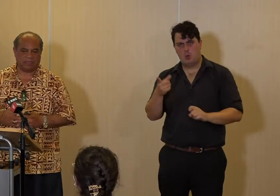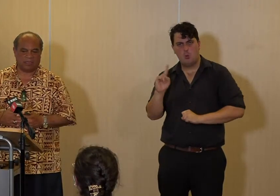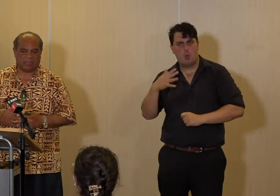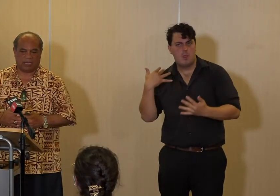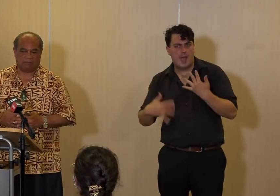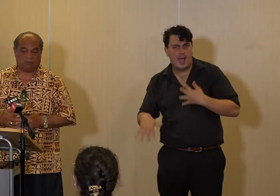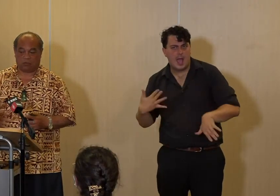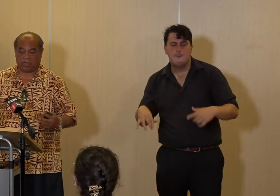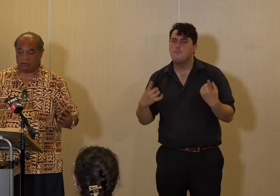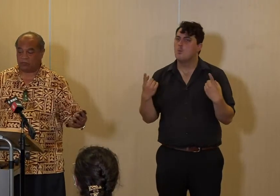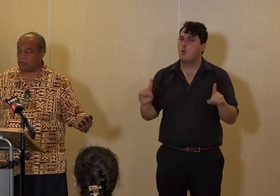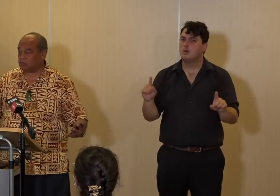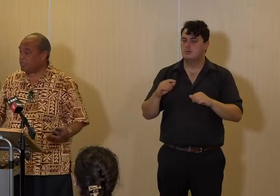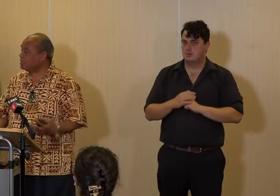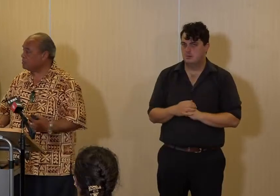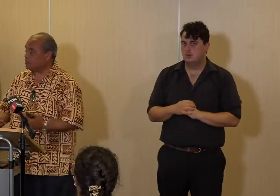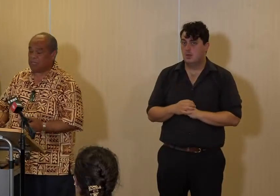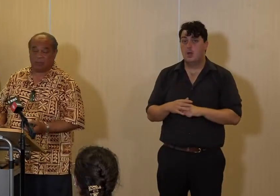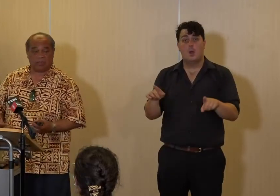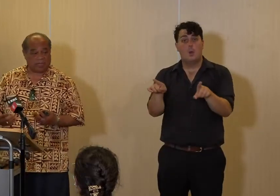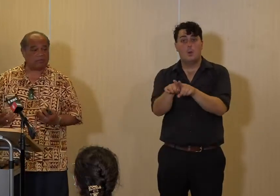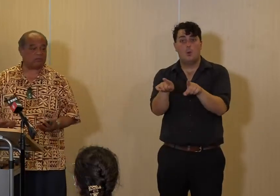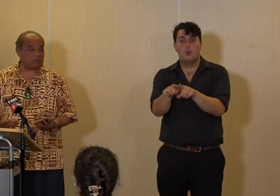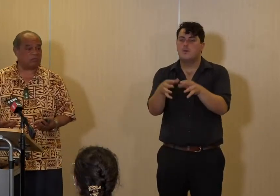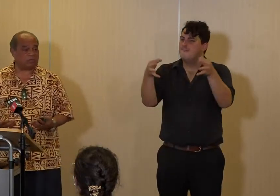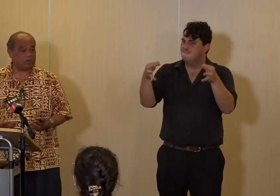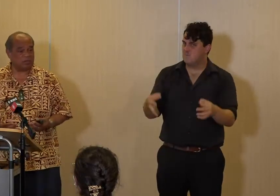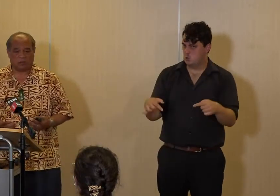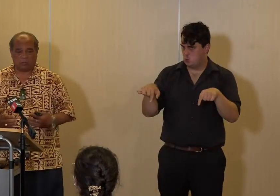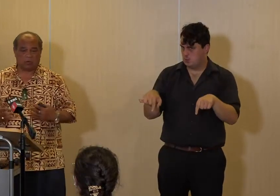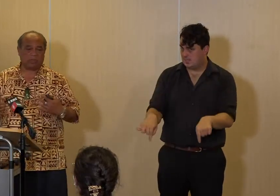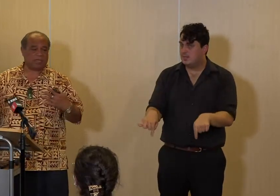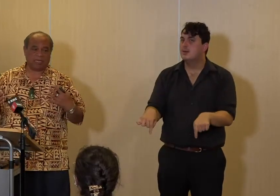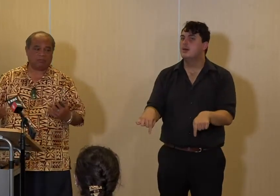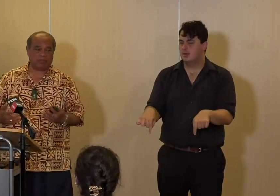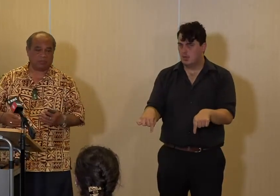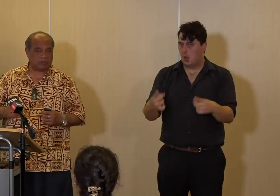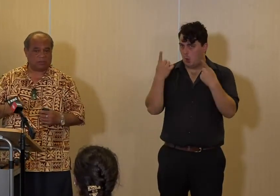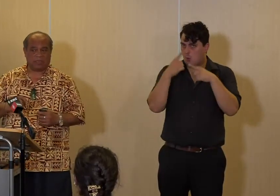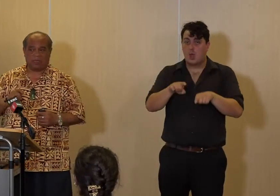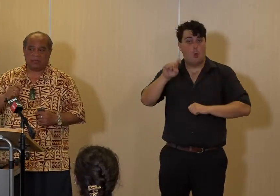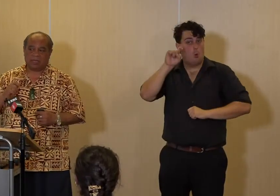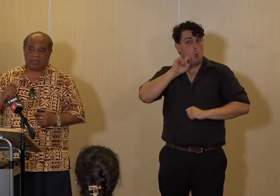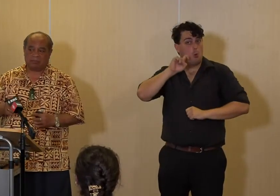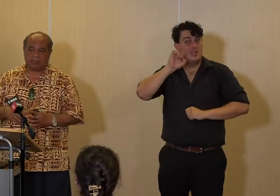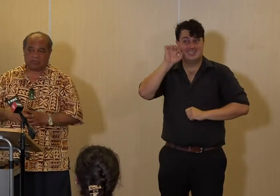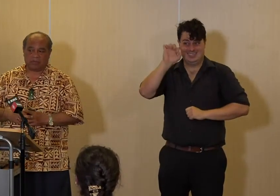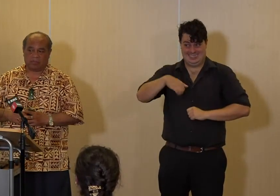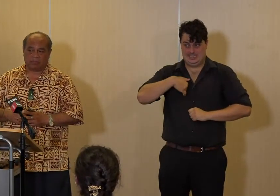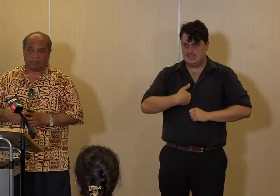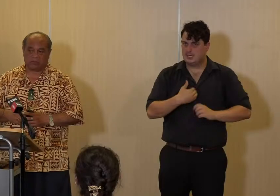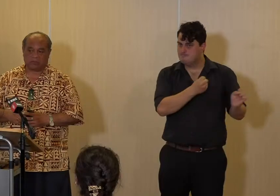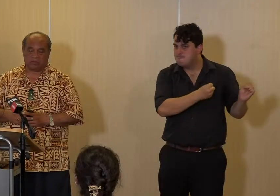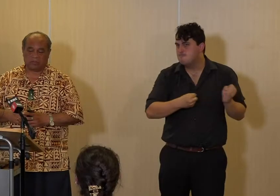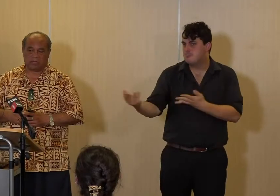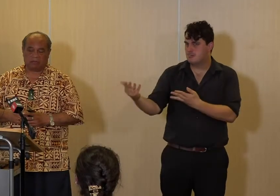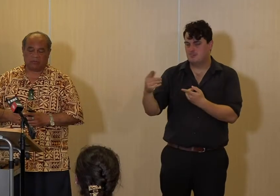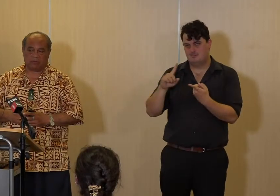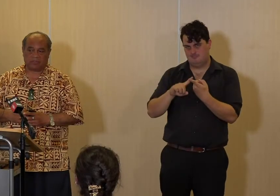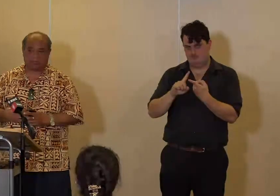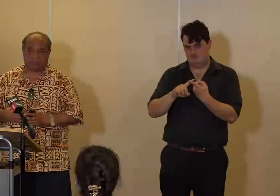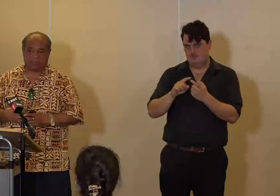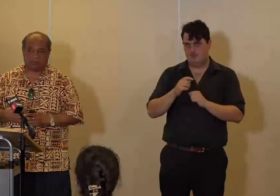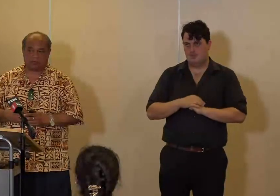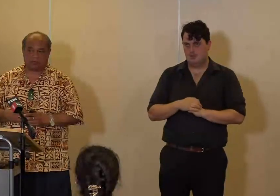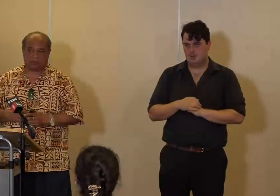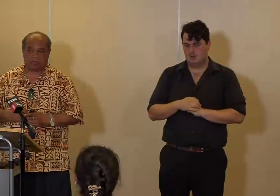is, and for our officials here to be able to then determine. Water, absolutely. Pacific peoples, we're